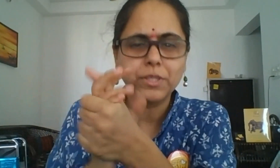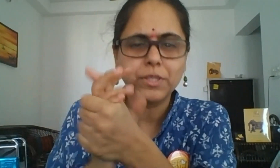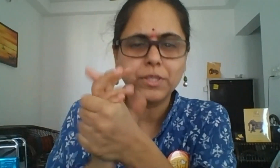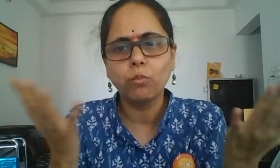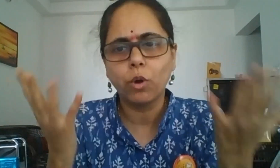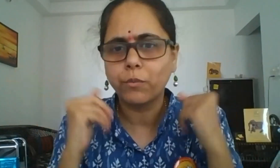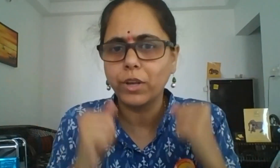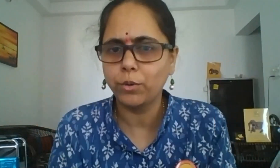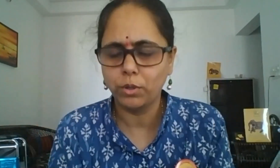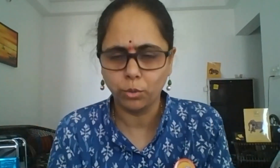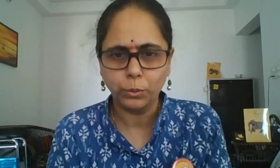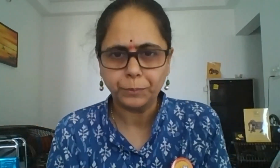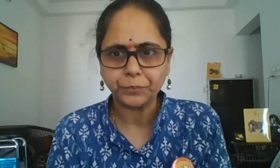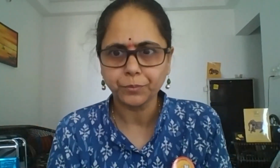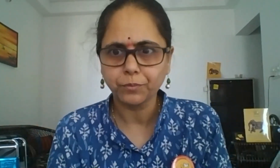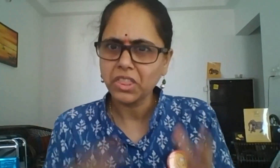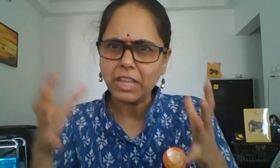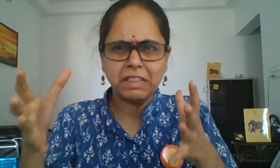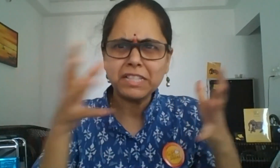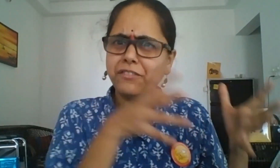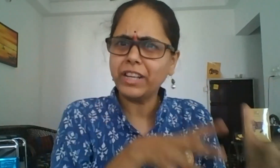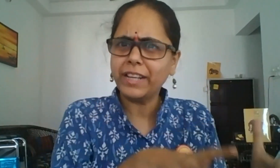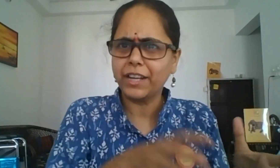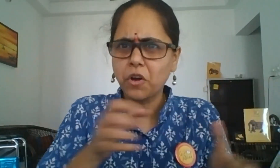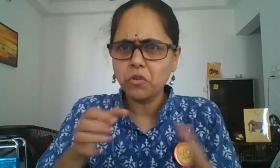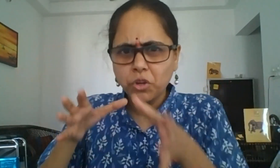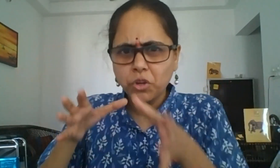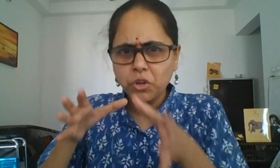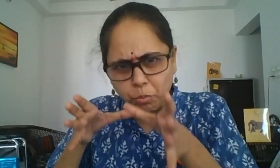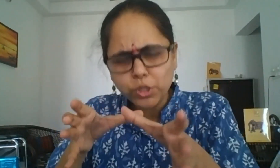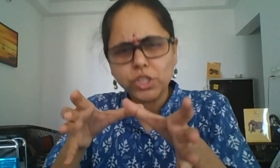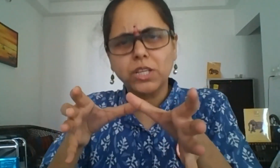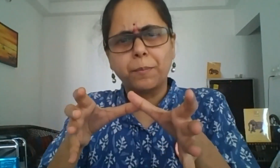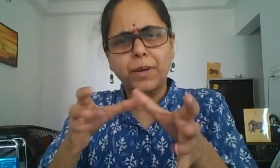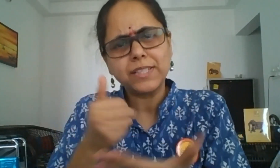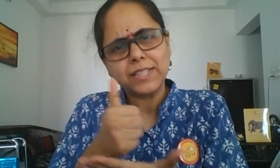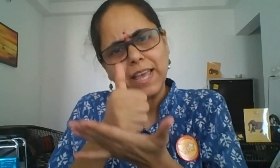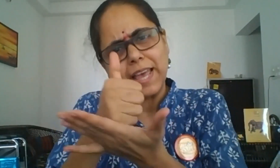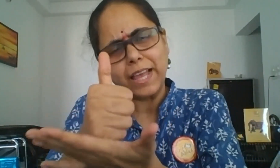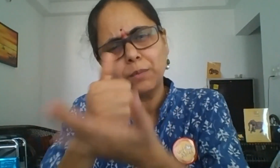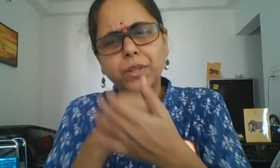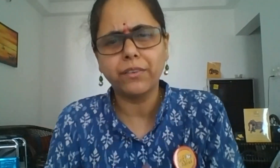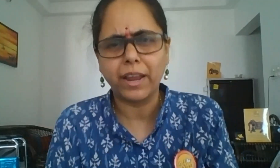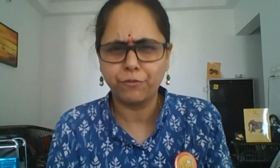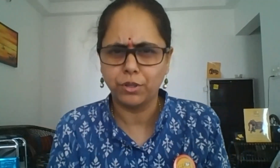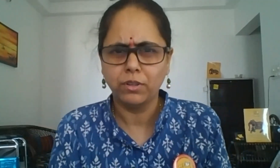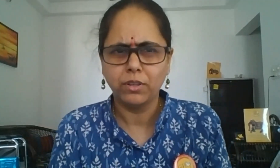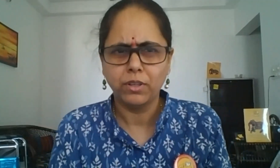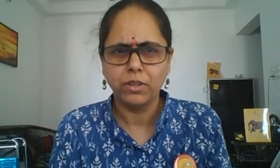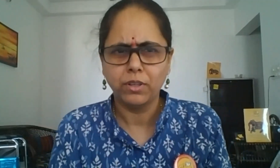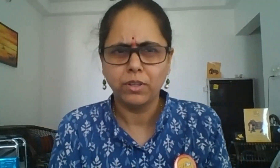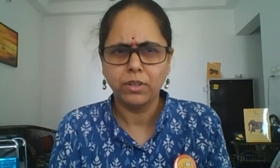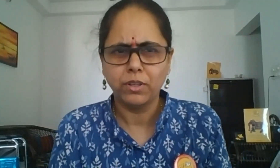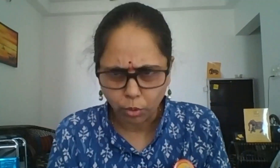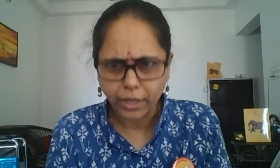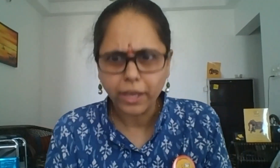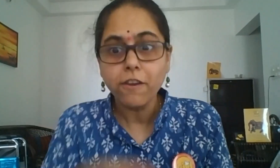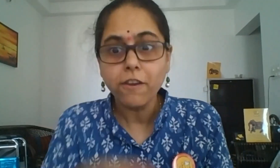between, what will you do? They said, we'll get down, push the bus, help the driver. Okay, will